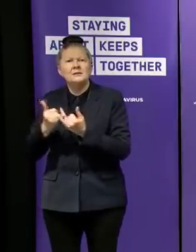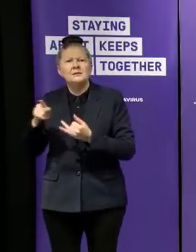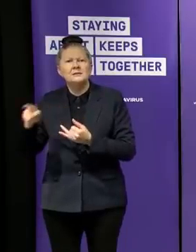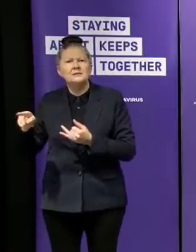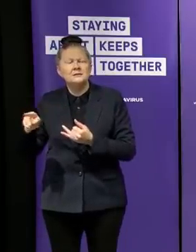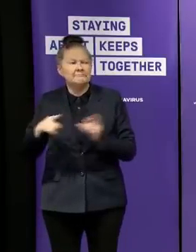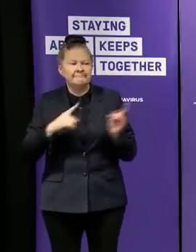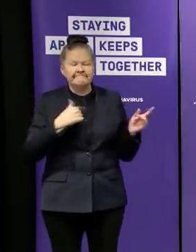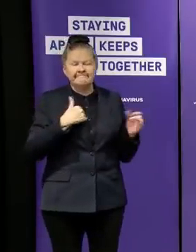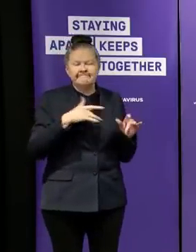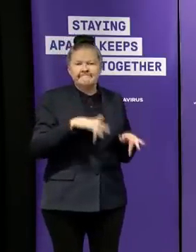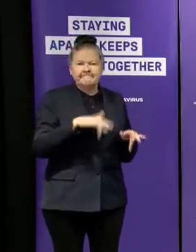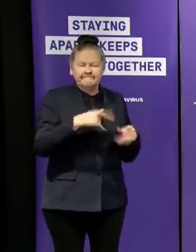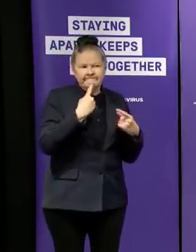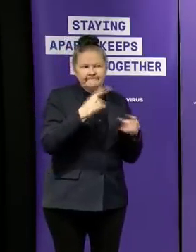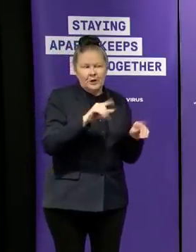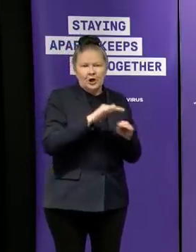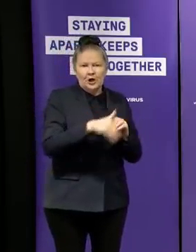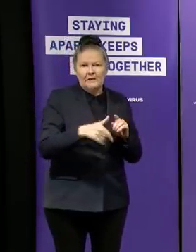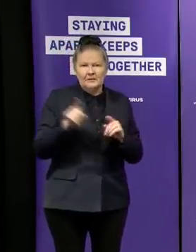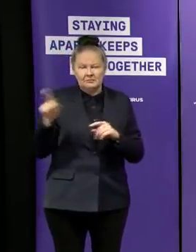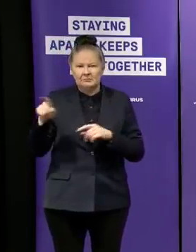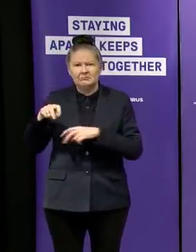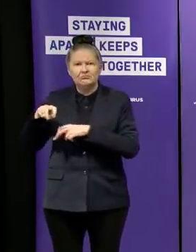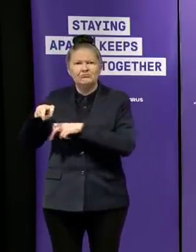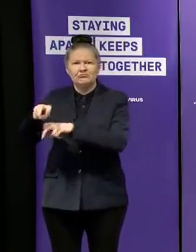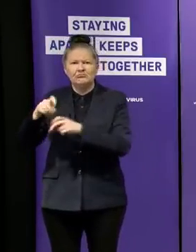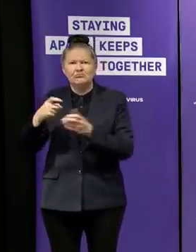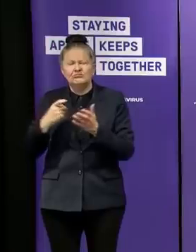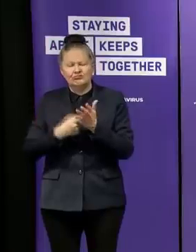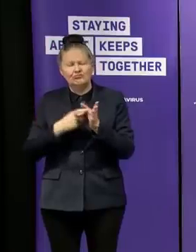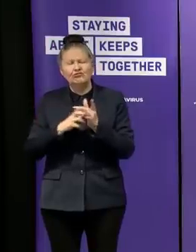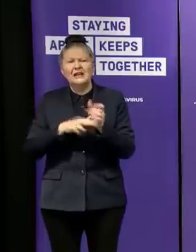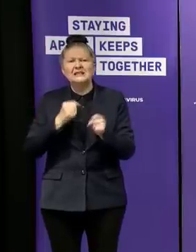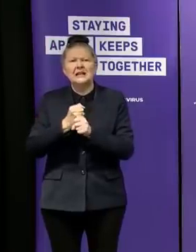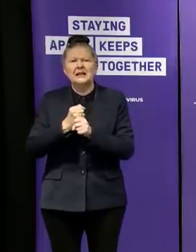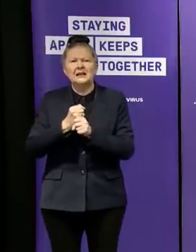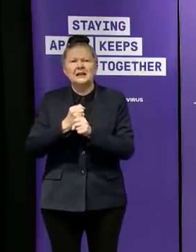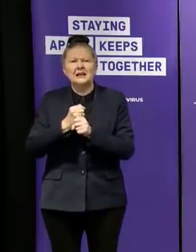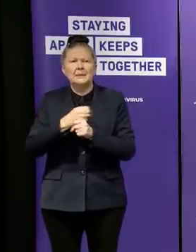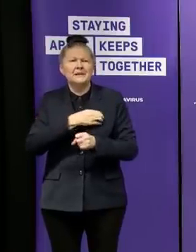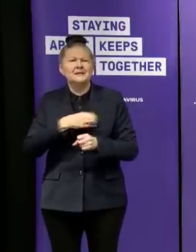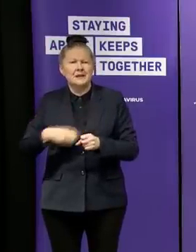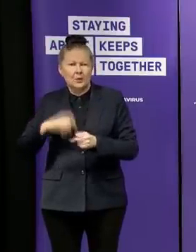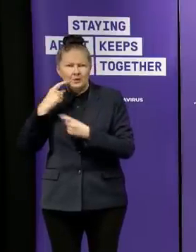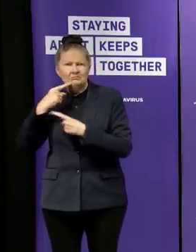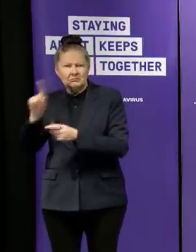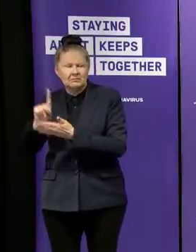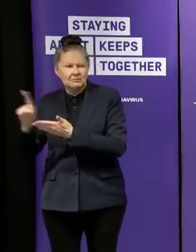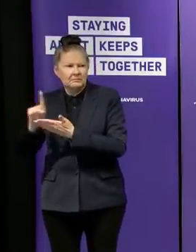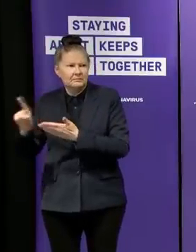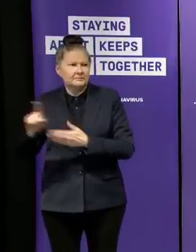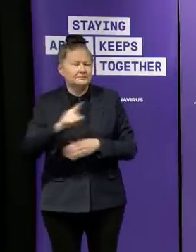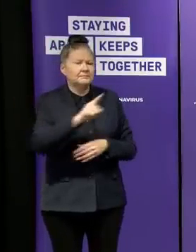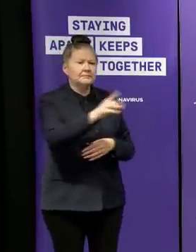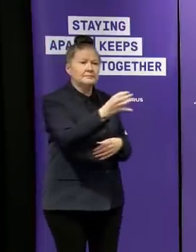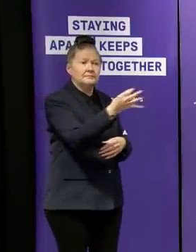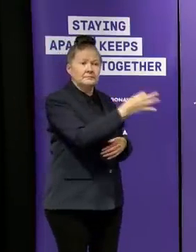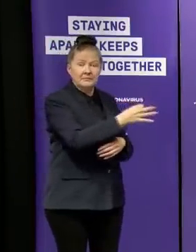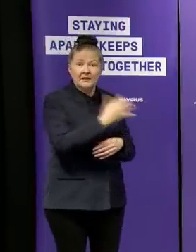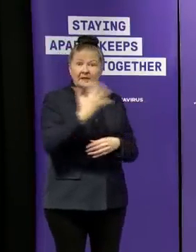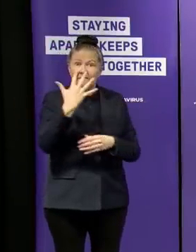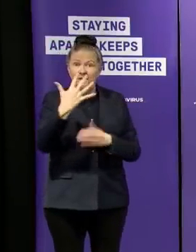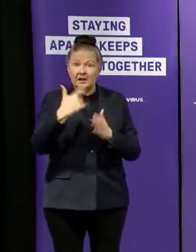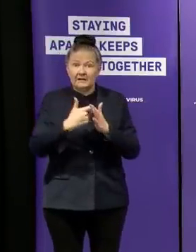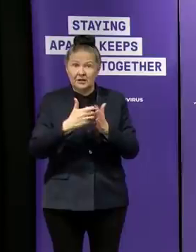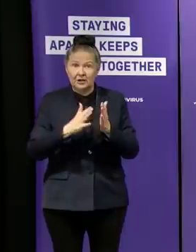but I've got no announcements to make about the Melbourne Cup today. The Racing Minister will have more to say about that soon. Once the 4 reasons for leaving home no longer apply, does that mean people can